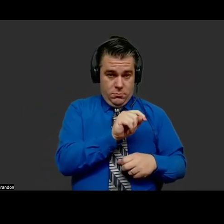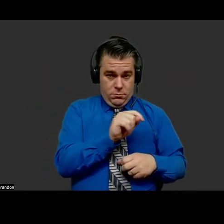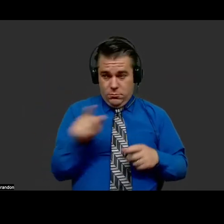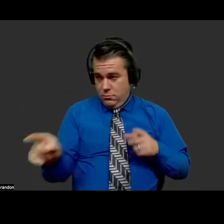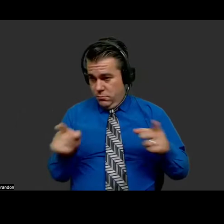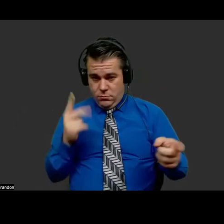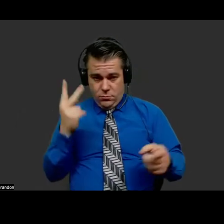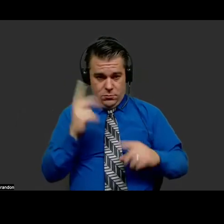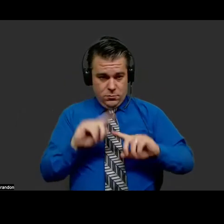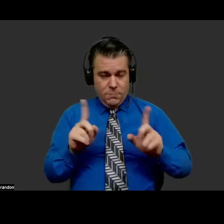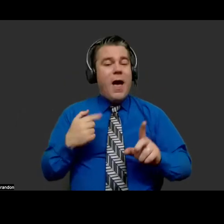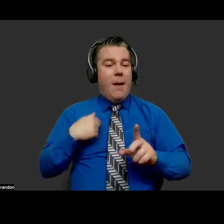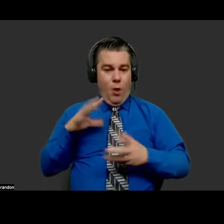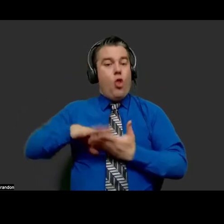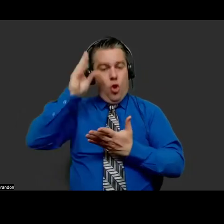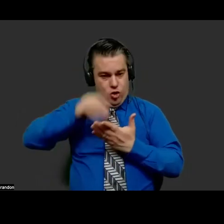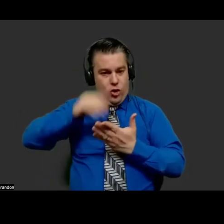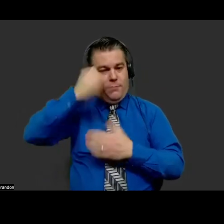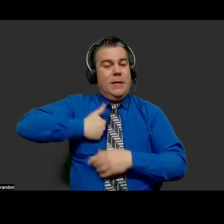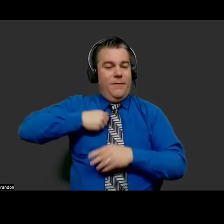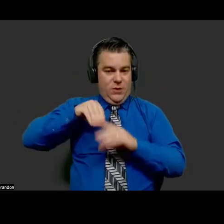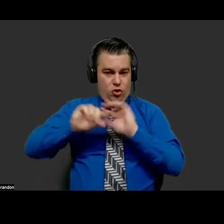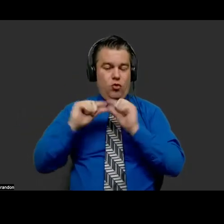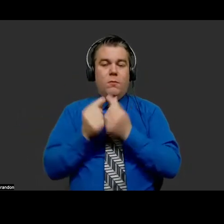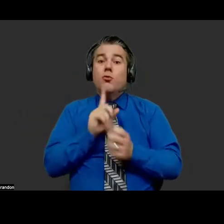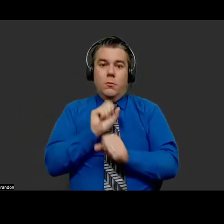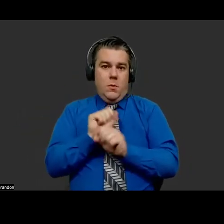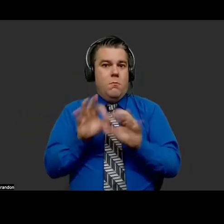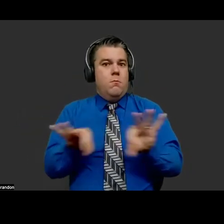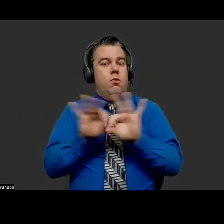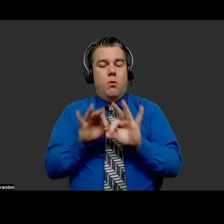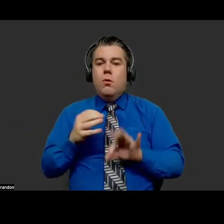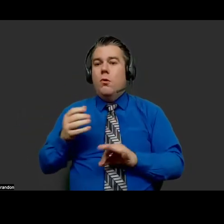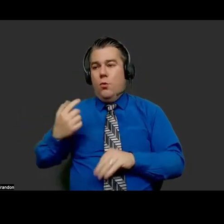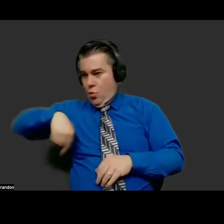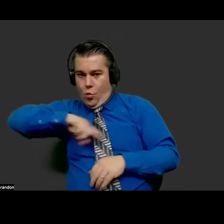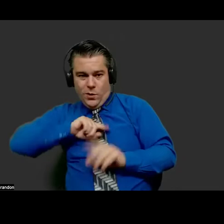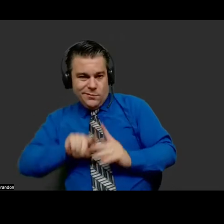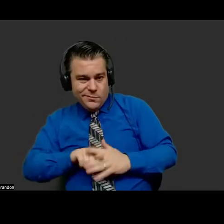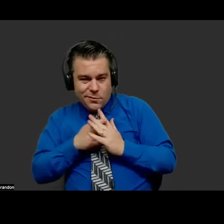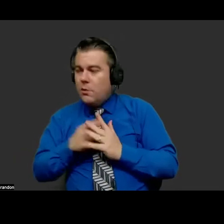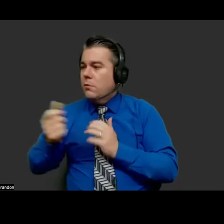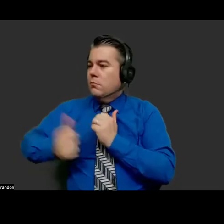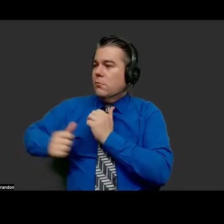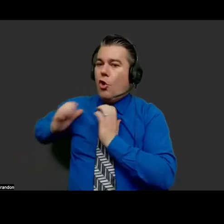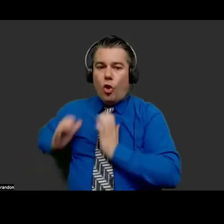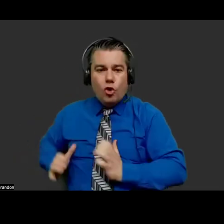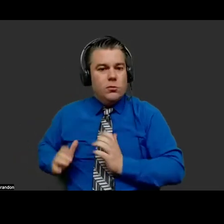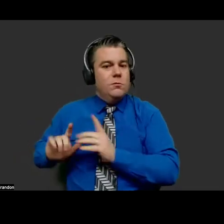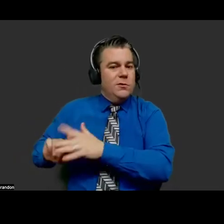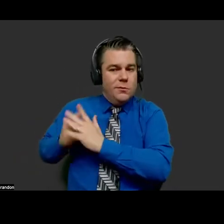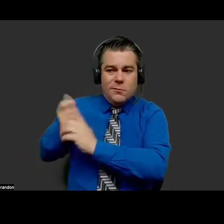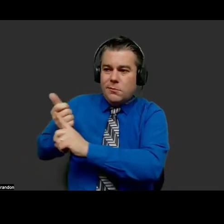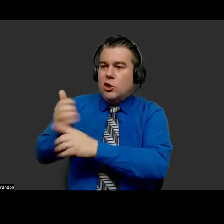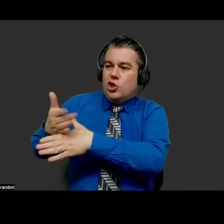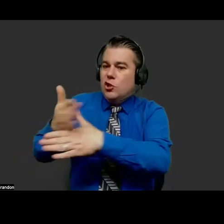group. So it's really important as we get started and as our customers get started, as we're sharing with people about this, be plugged